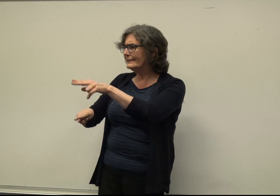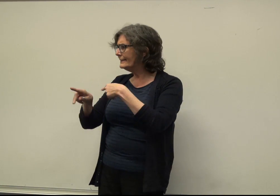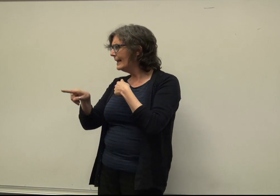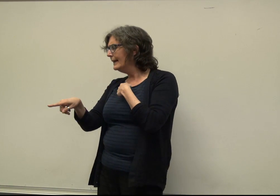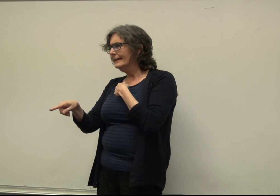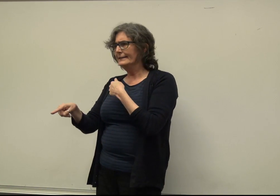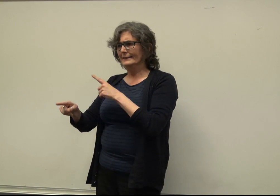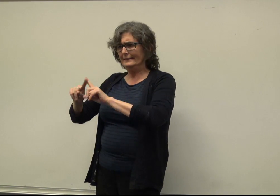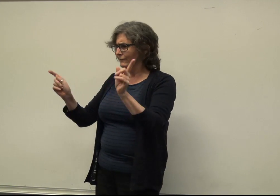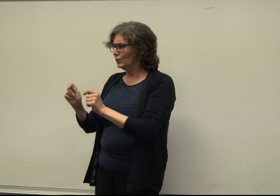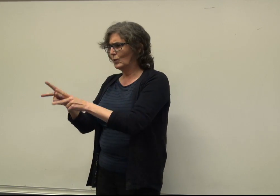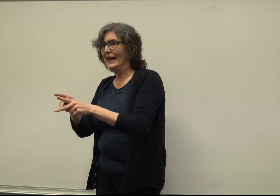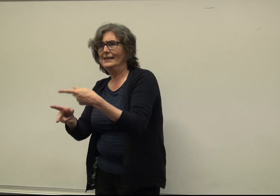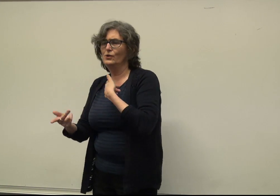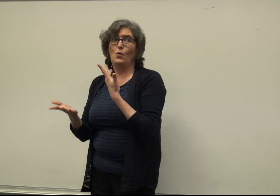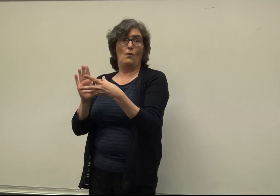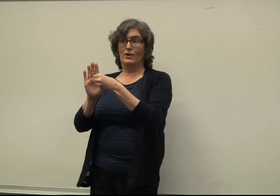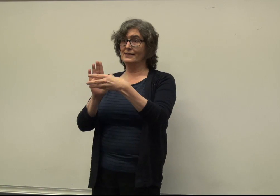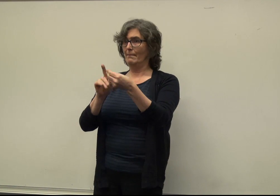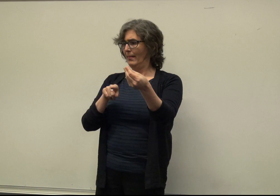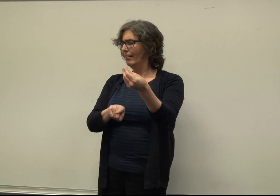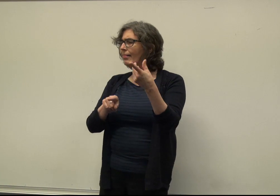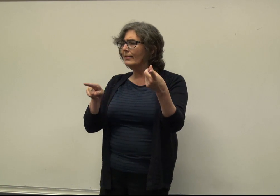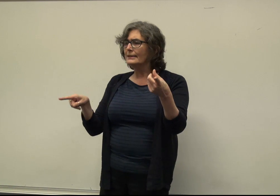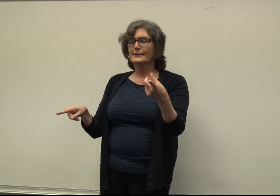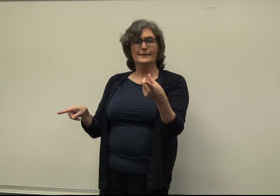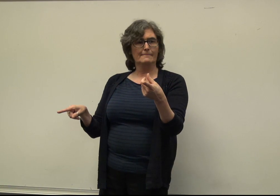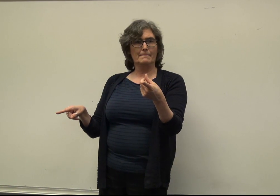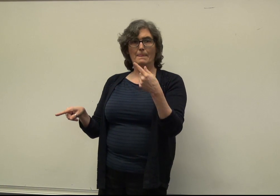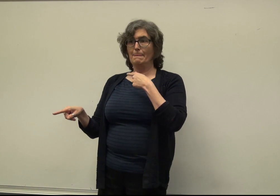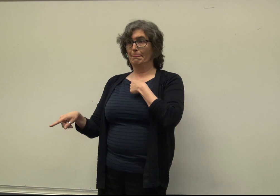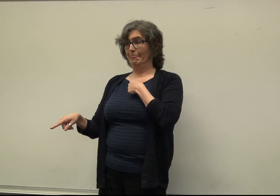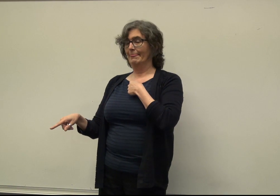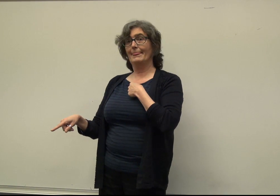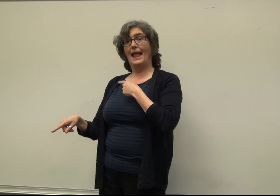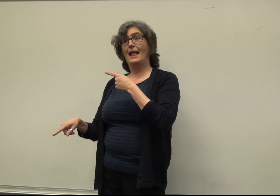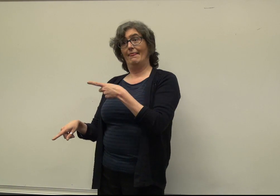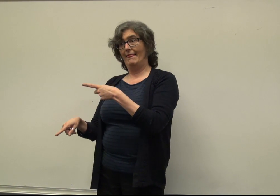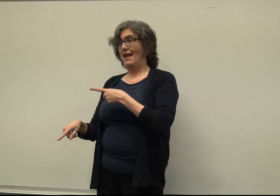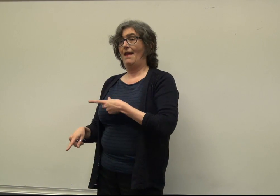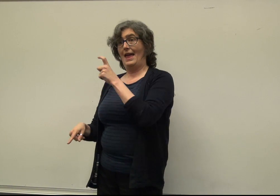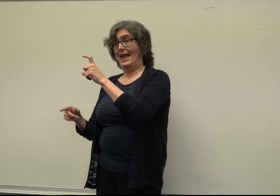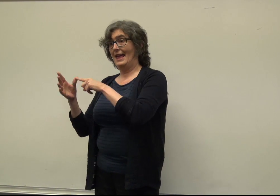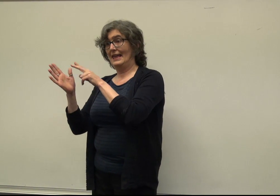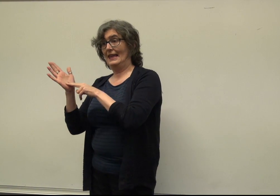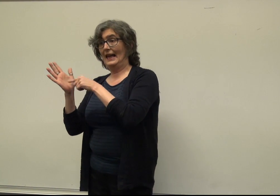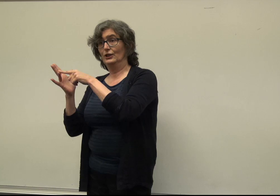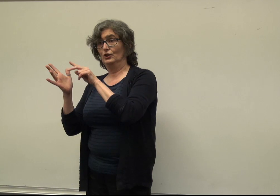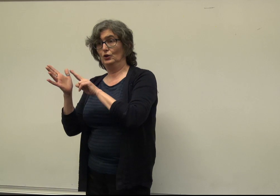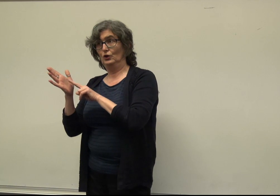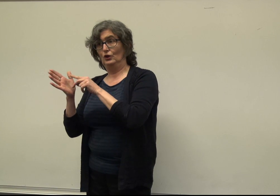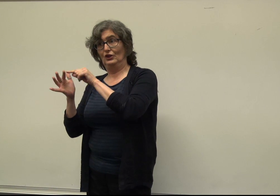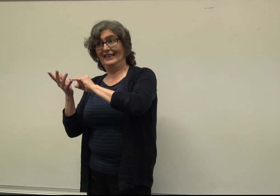found that the development of Cantonese Sign Language improves in